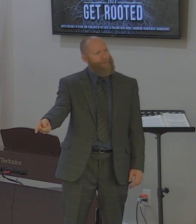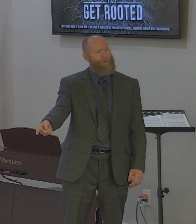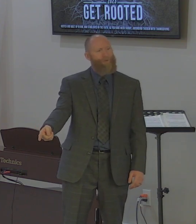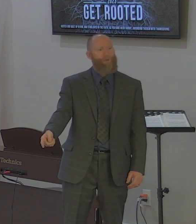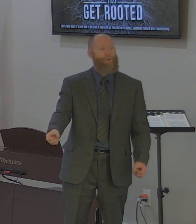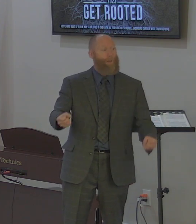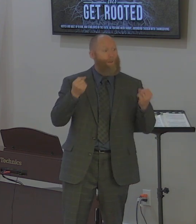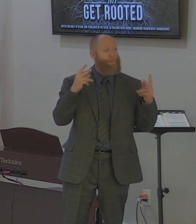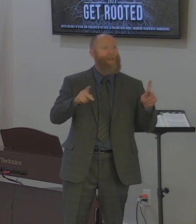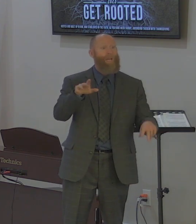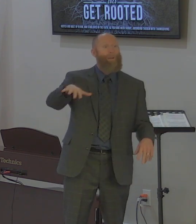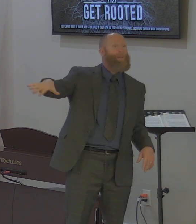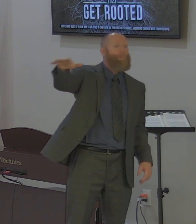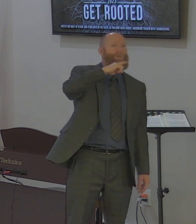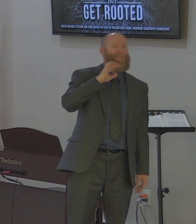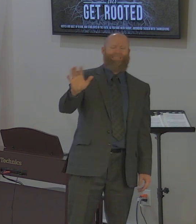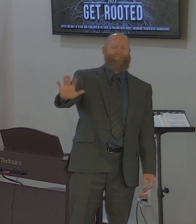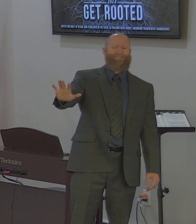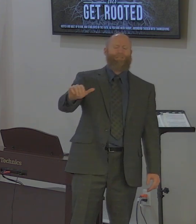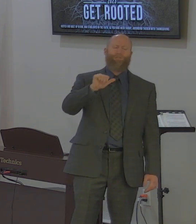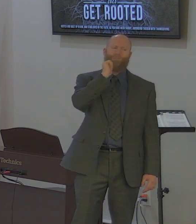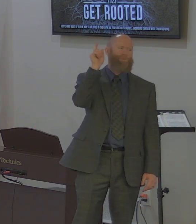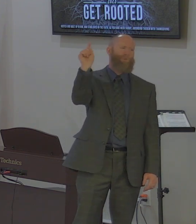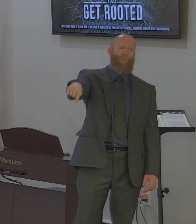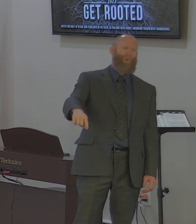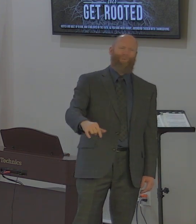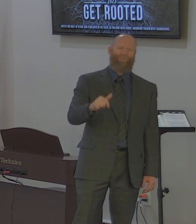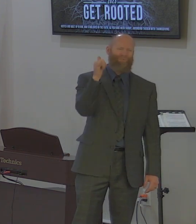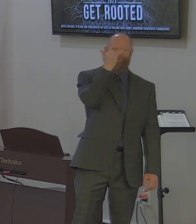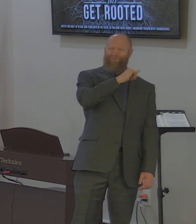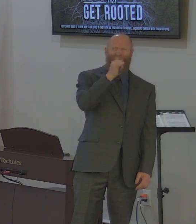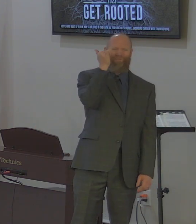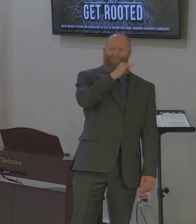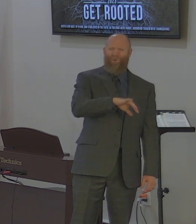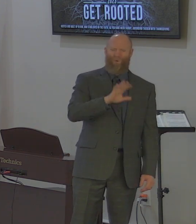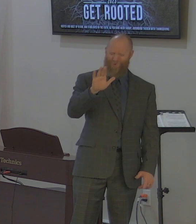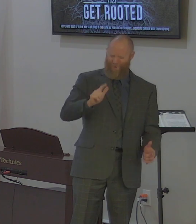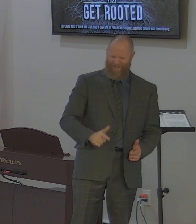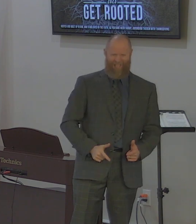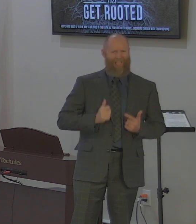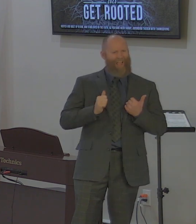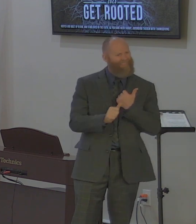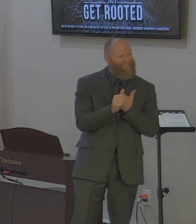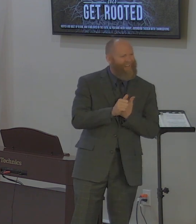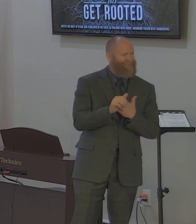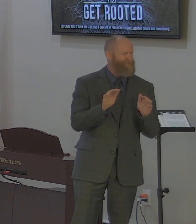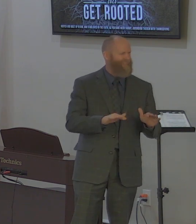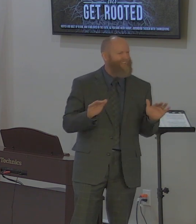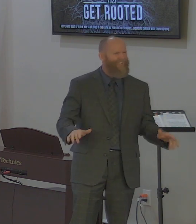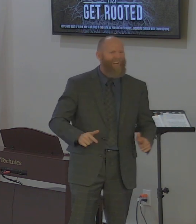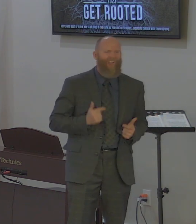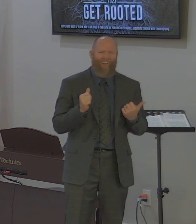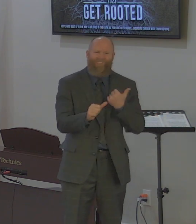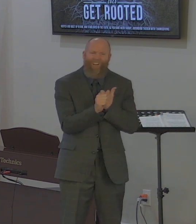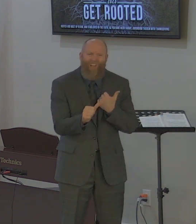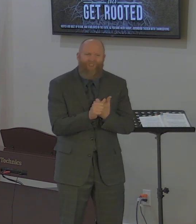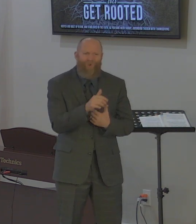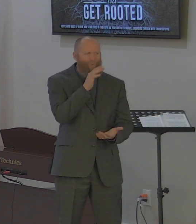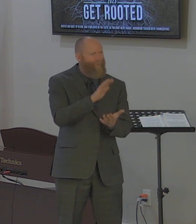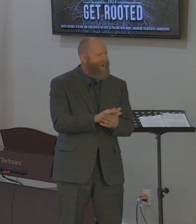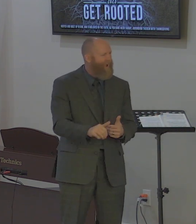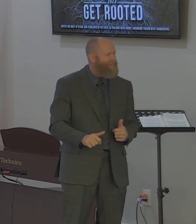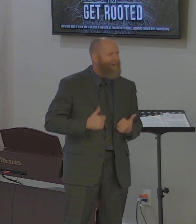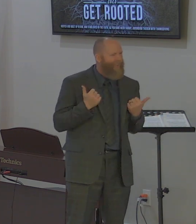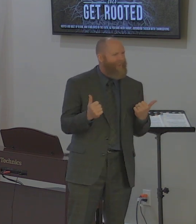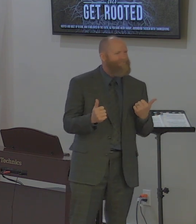Many people said, no, don't go. You'd be foolish to go. Don't put your life in danger, your kids' lives, your wife's life in